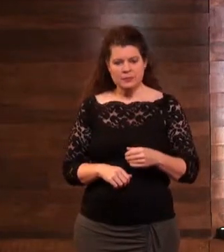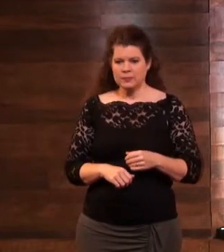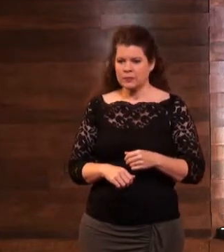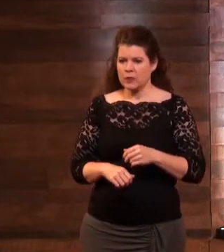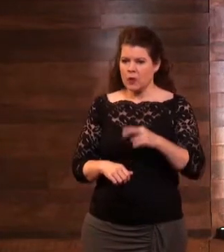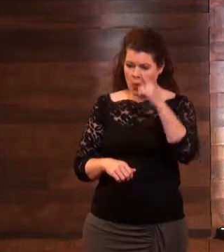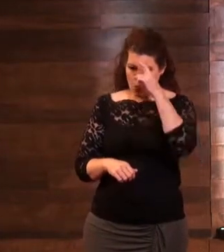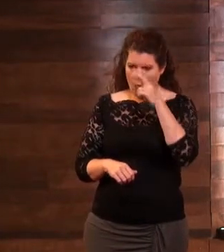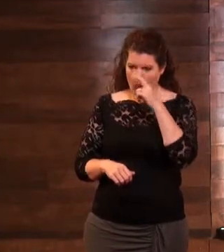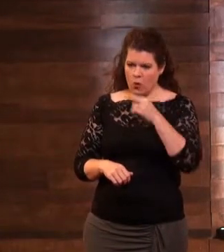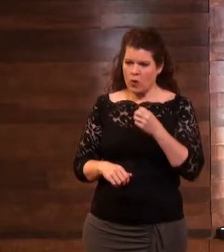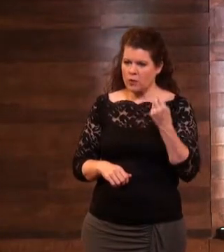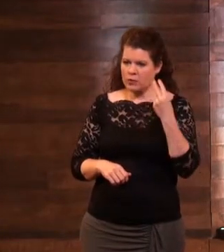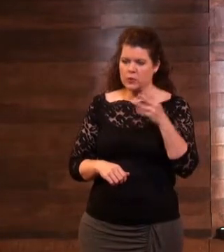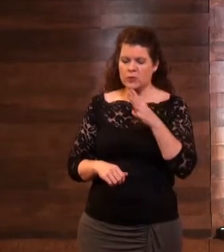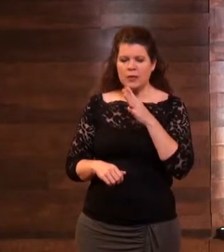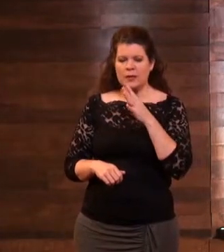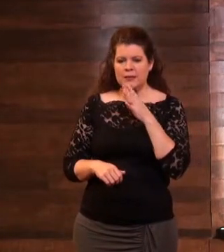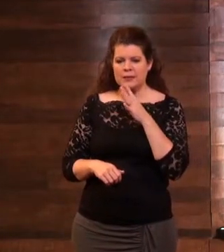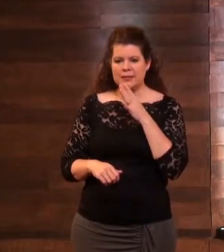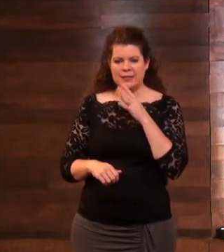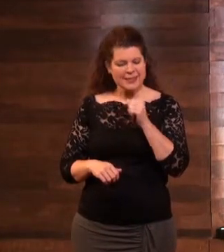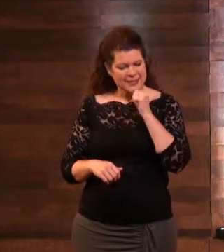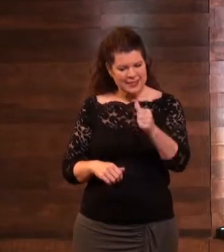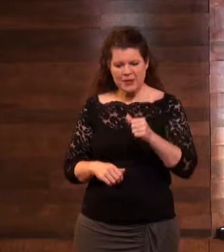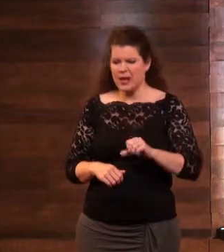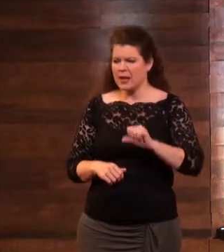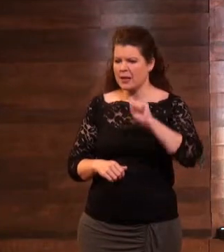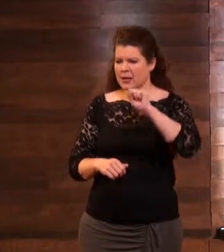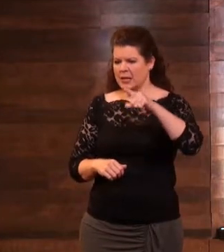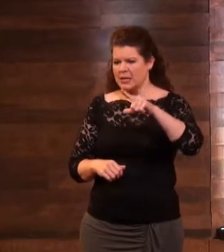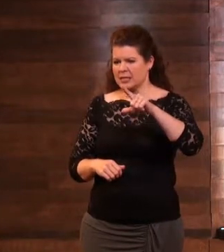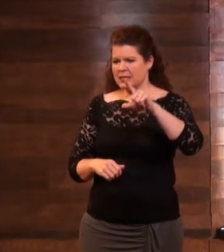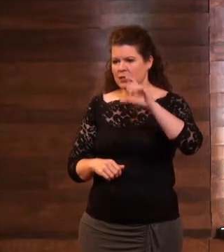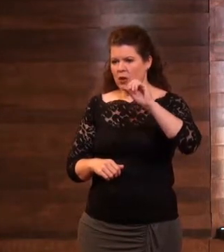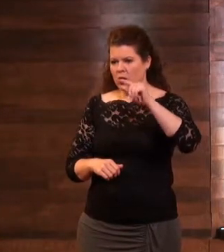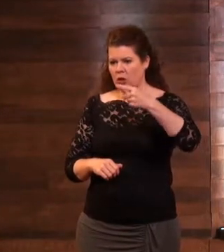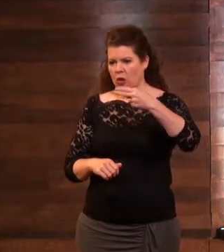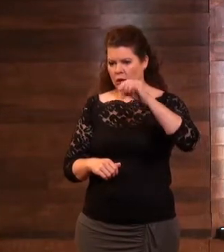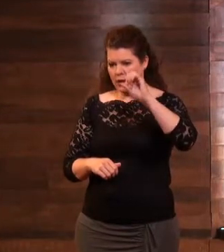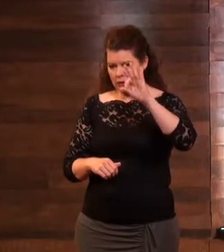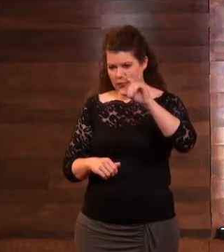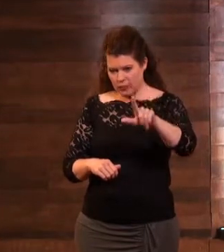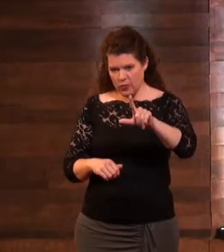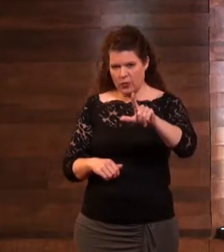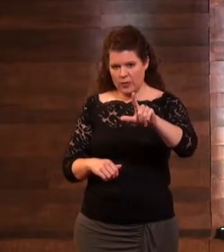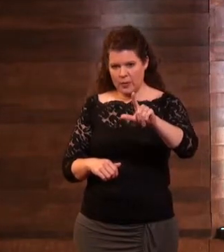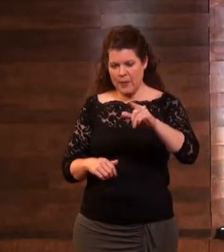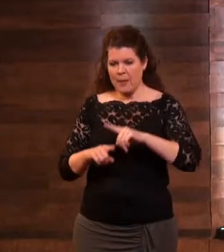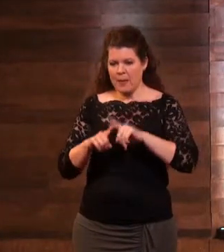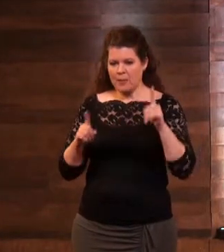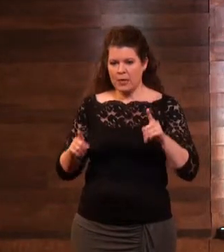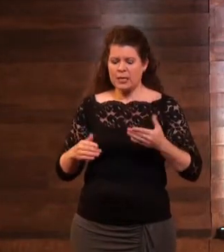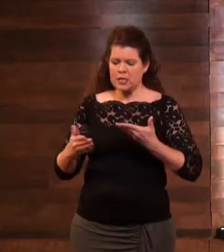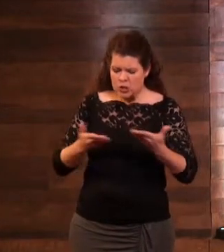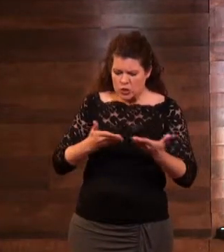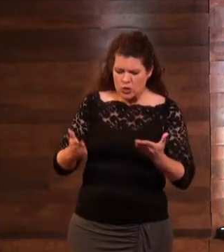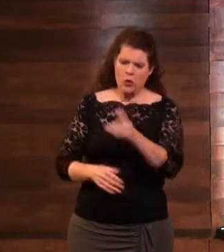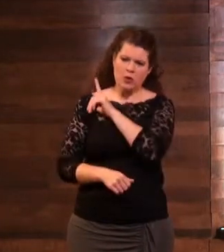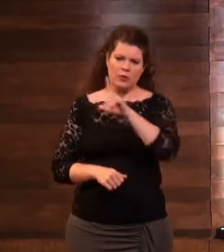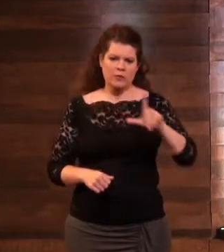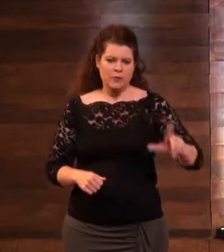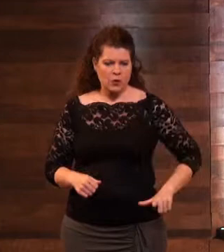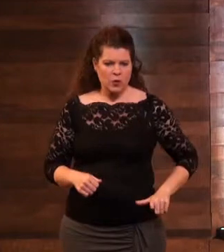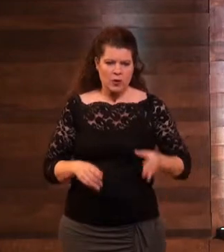says, "Do not be slothful in zeal, be fervent in spirit, serve the Lord." It's really important